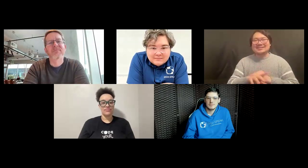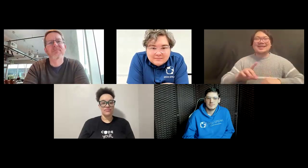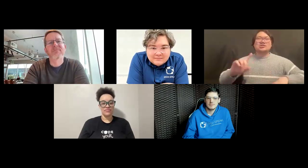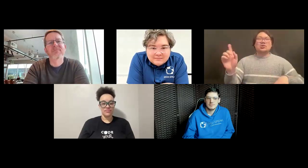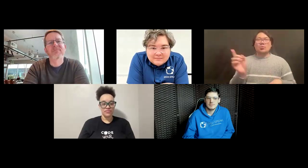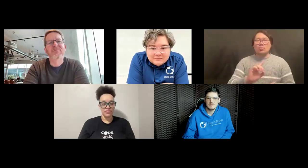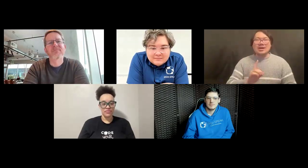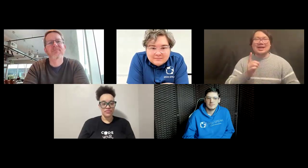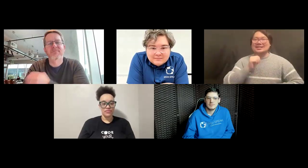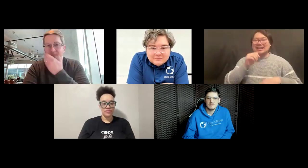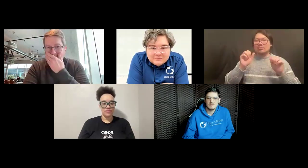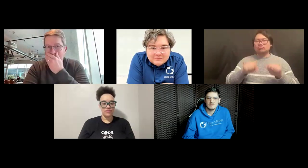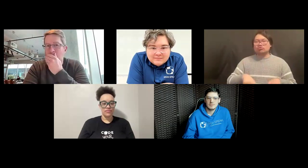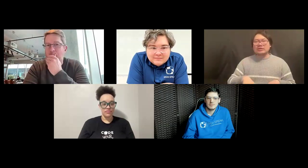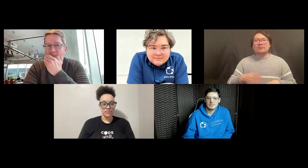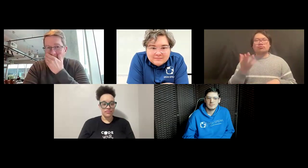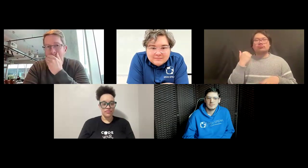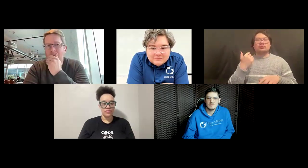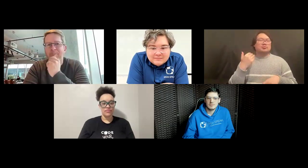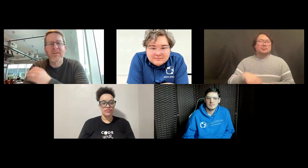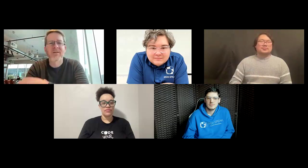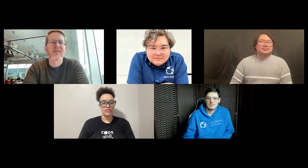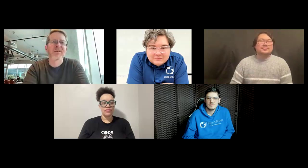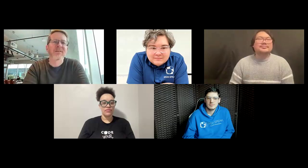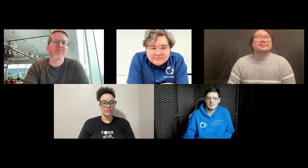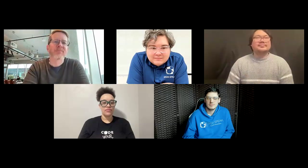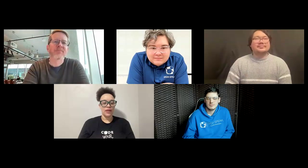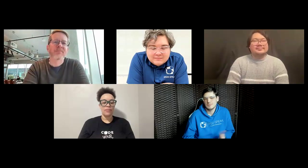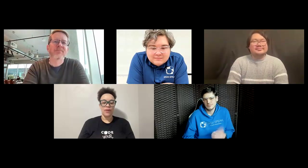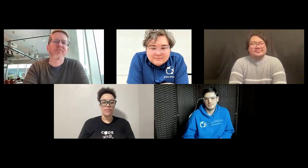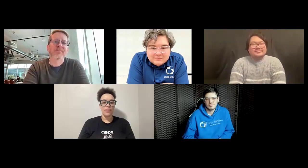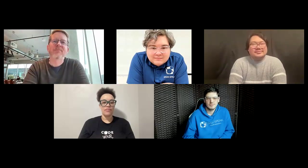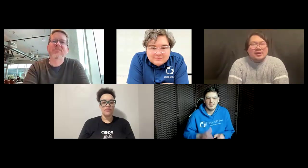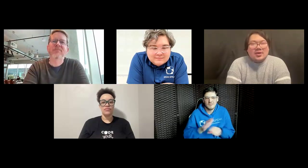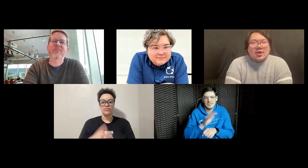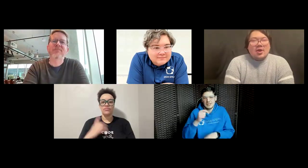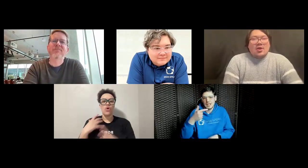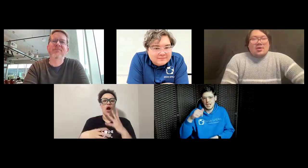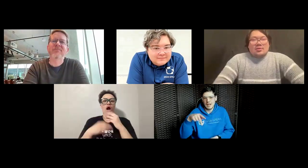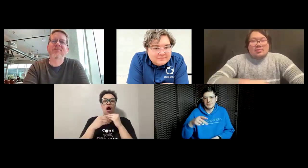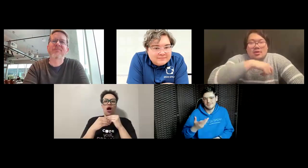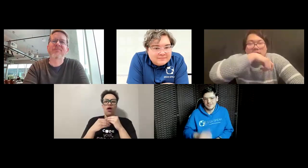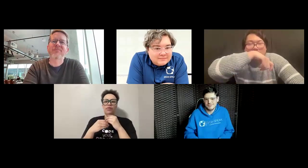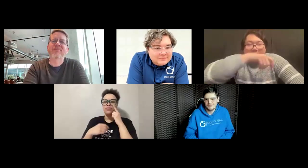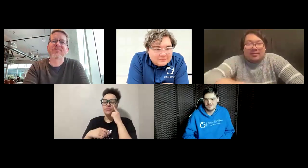So interpreted accessibility, where it's not able to be provided, we're able to provide some accessibility where there wasn't